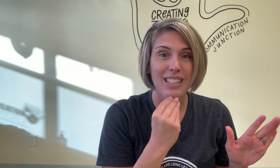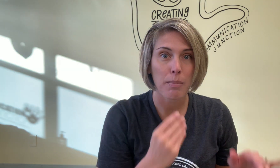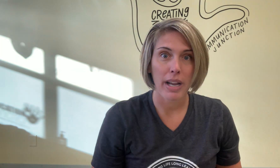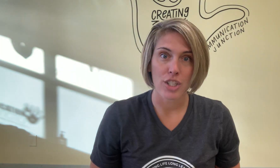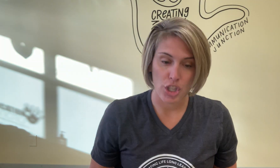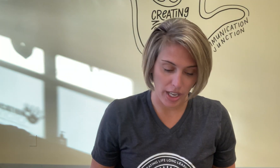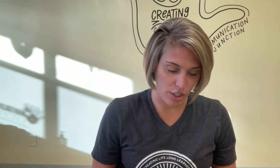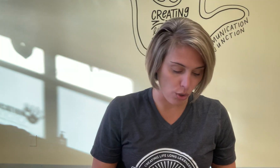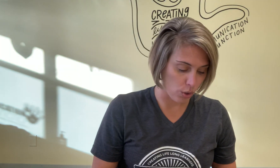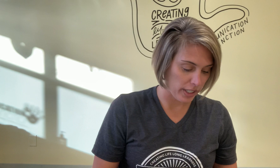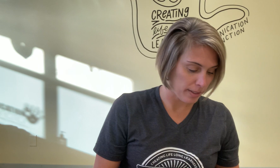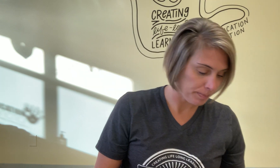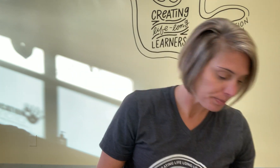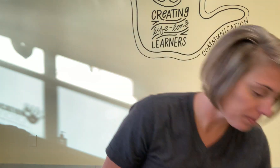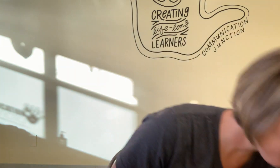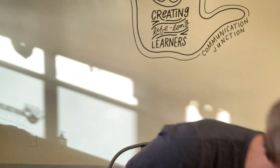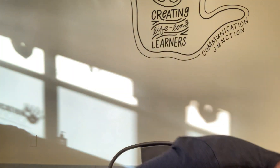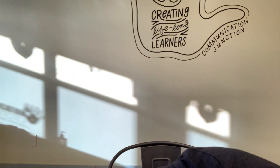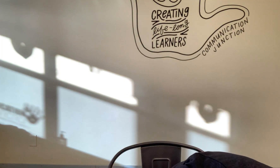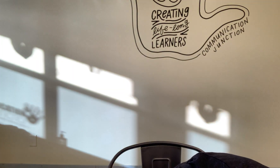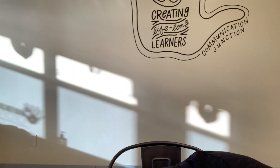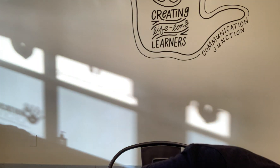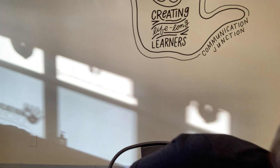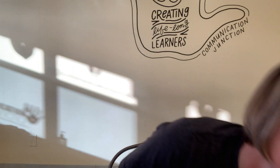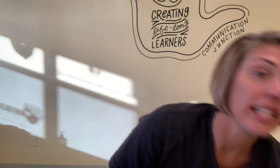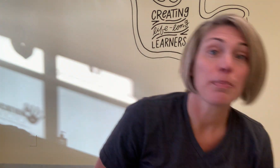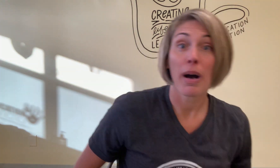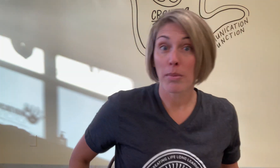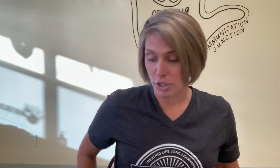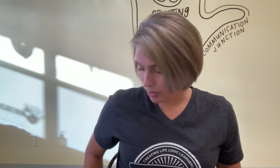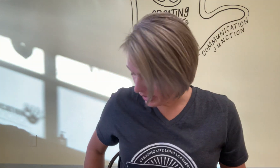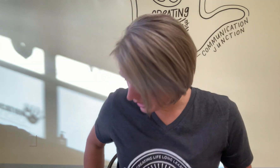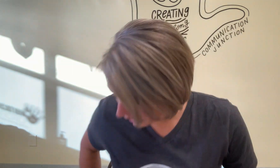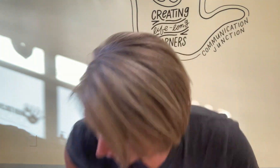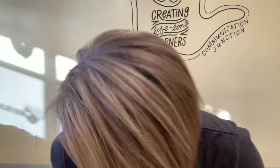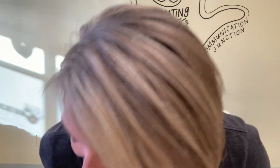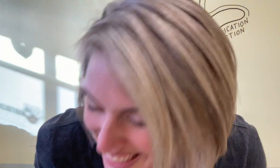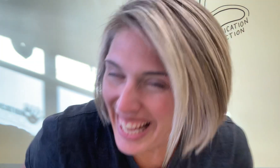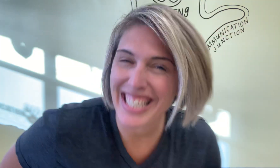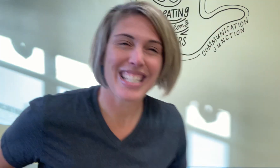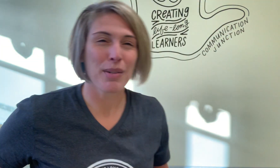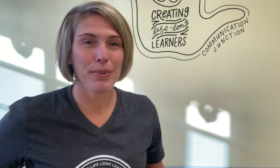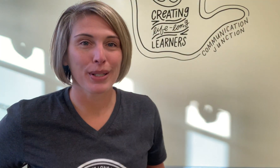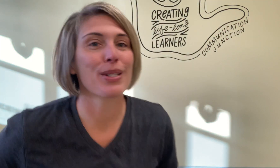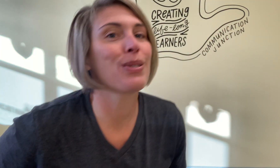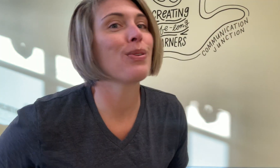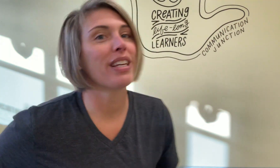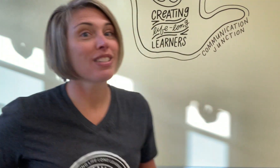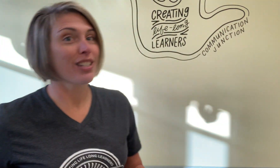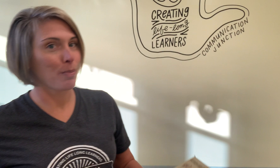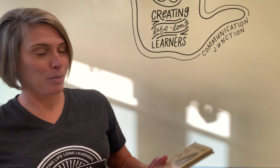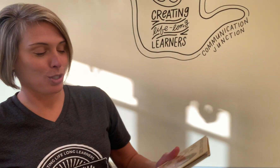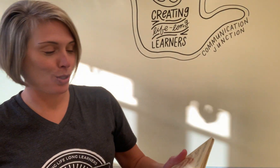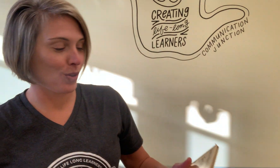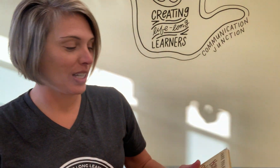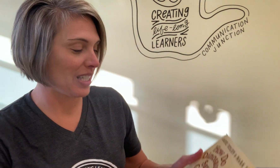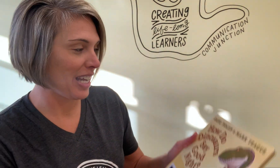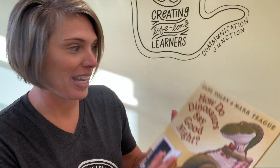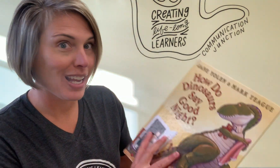by Jan Yolen. And it's published by Scholastic Books, who gives us permission to read it today. Do